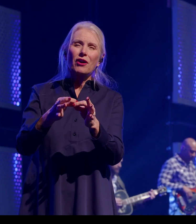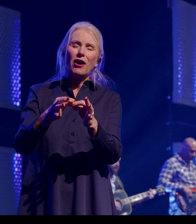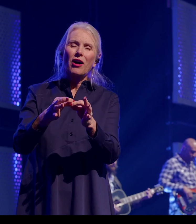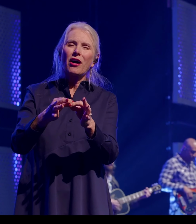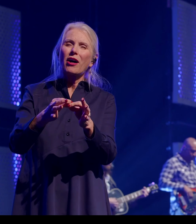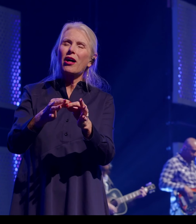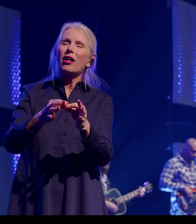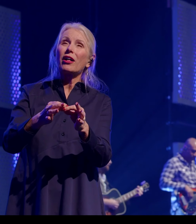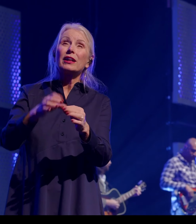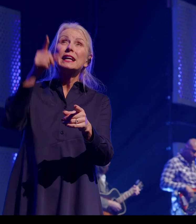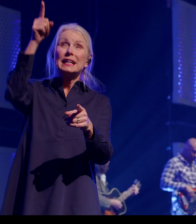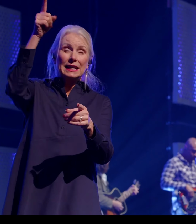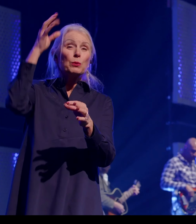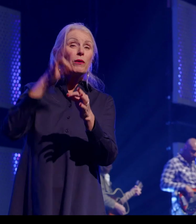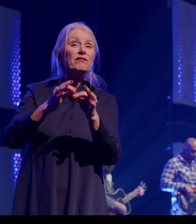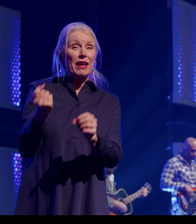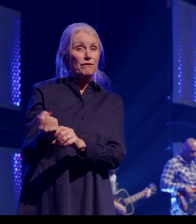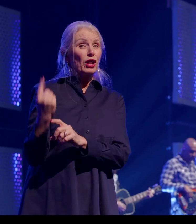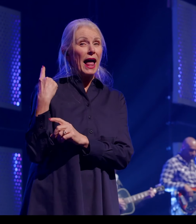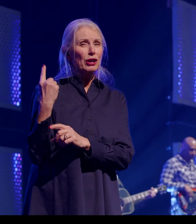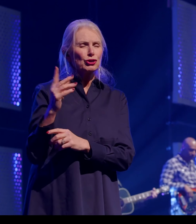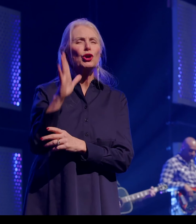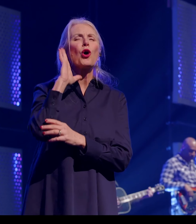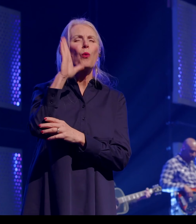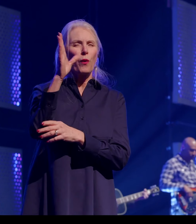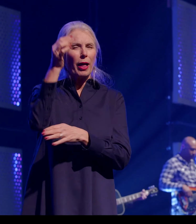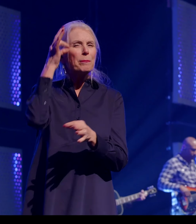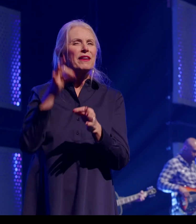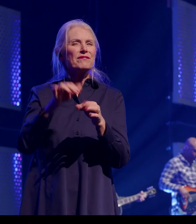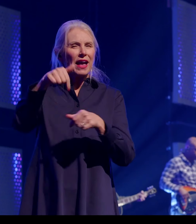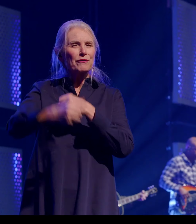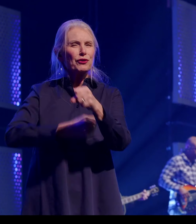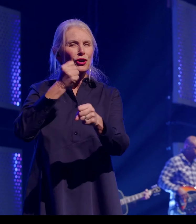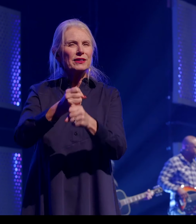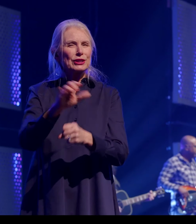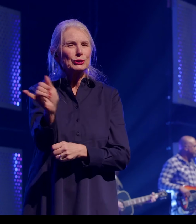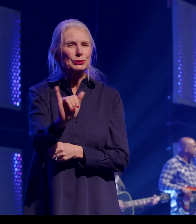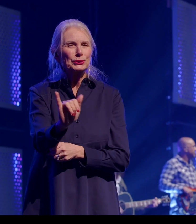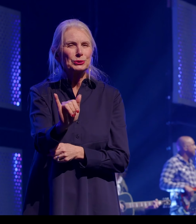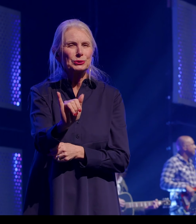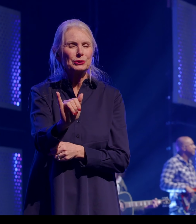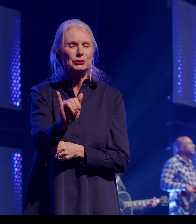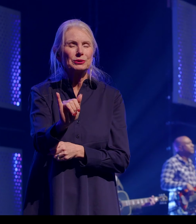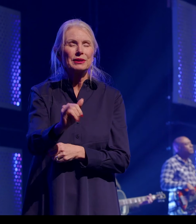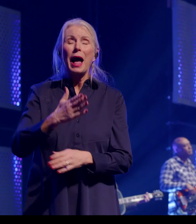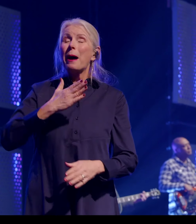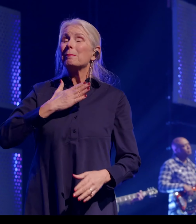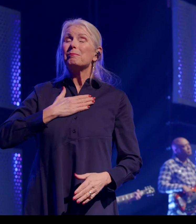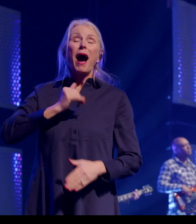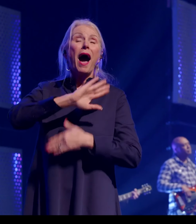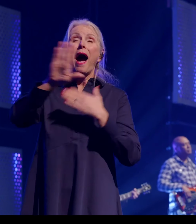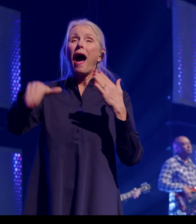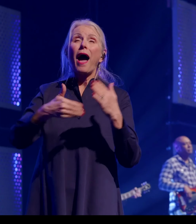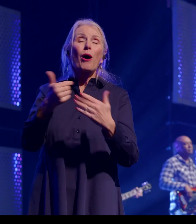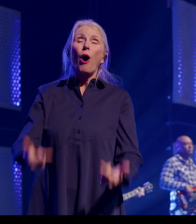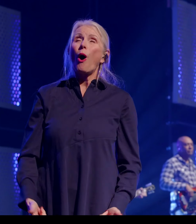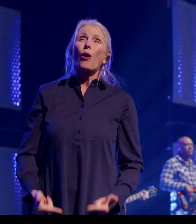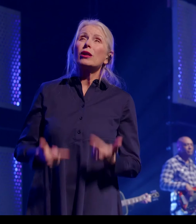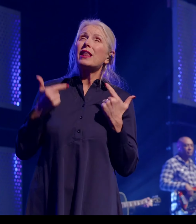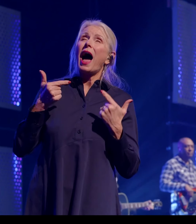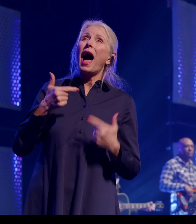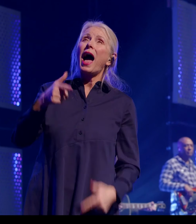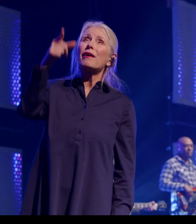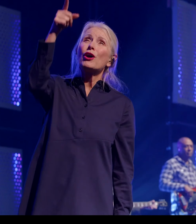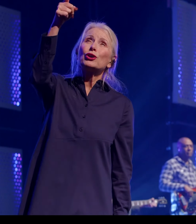faithful. He was faithful last year and he's faithful even now. All my life you have been so, so